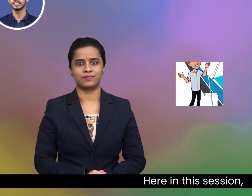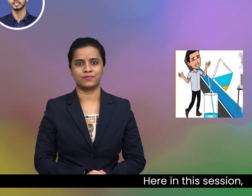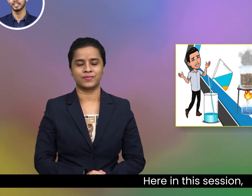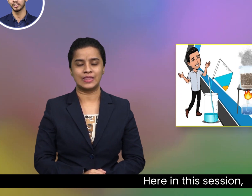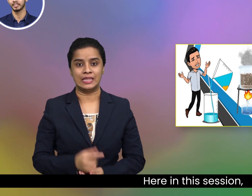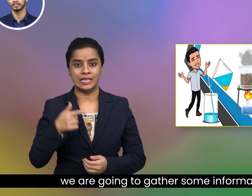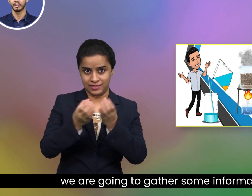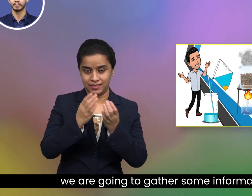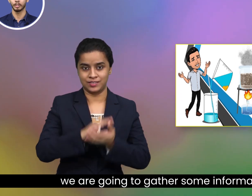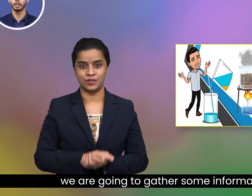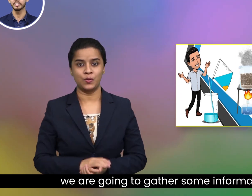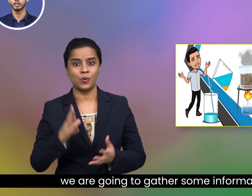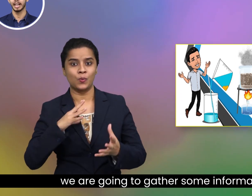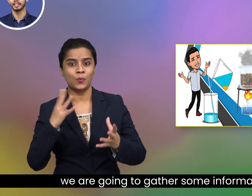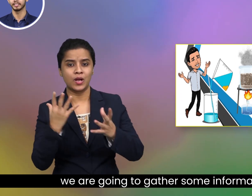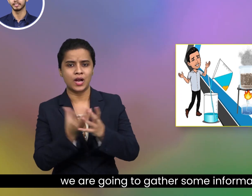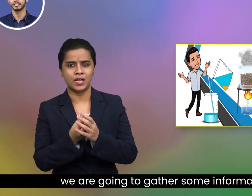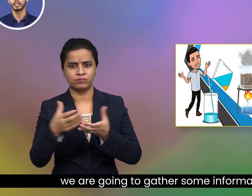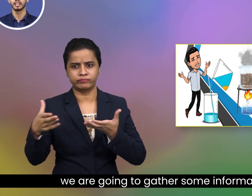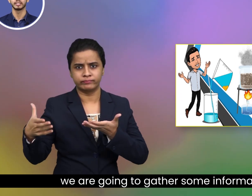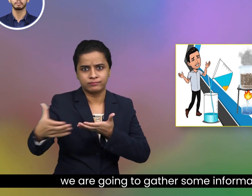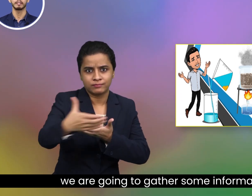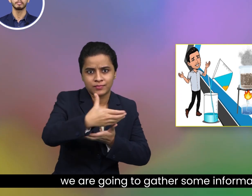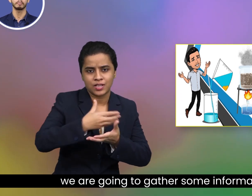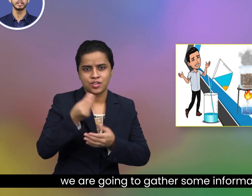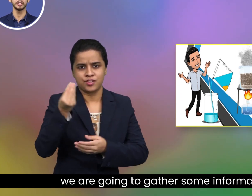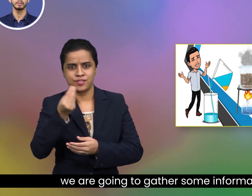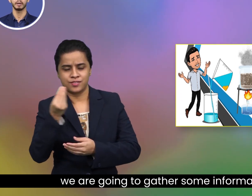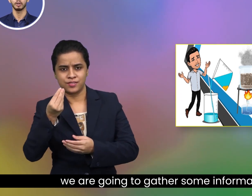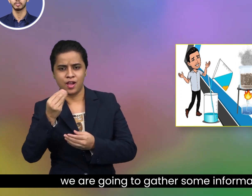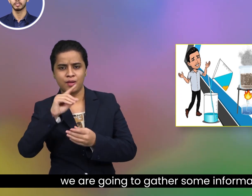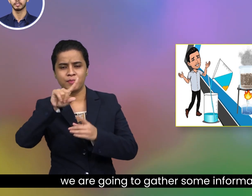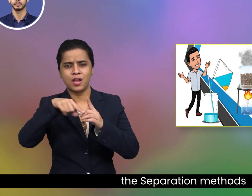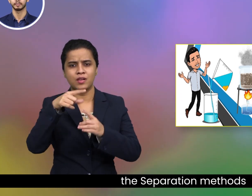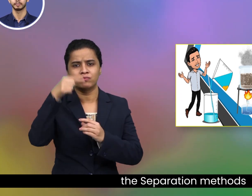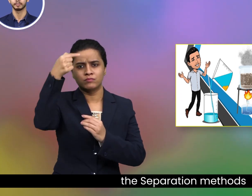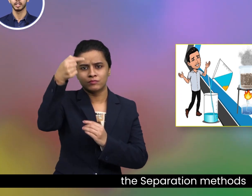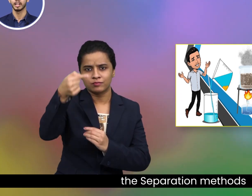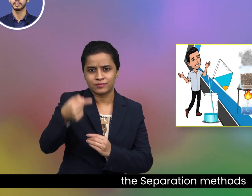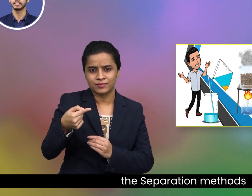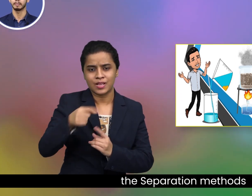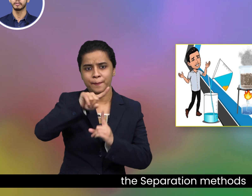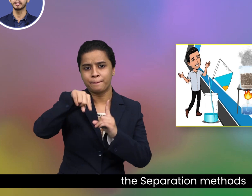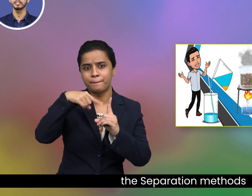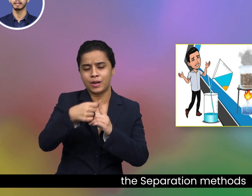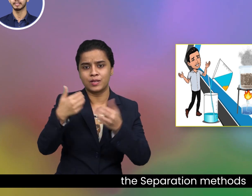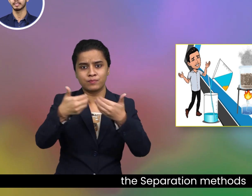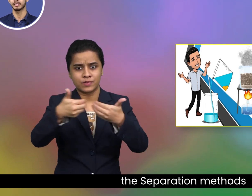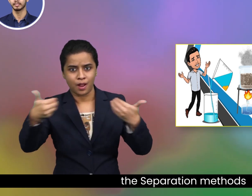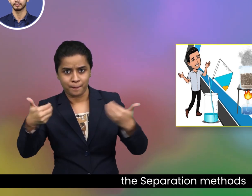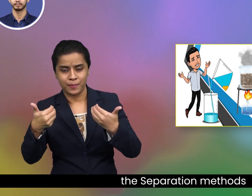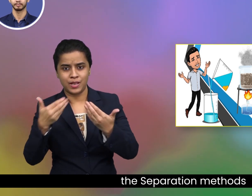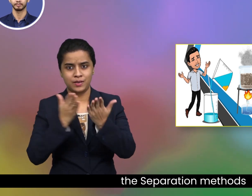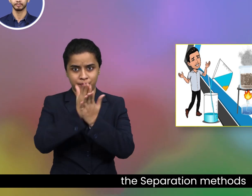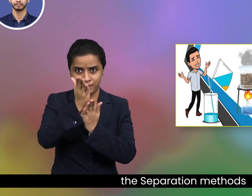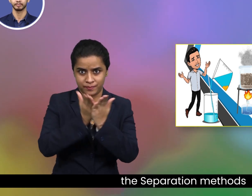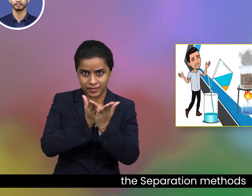Here in this session, we are going to gather some information about the separation method